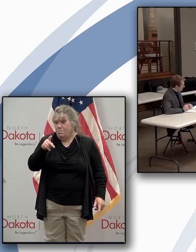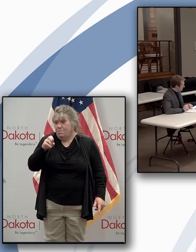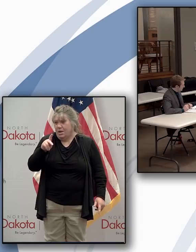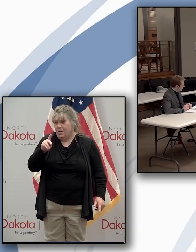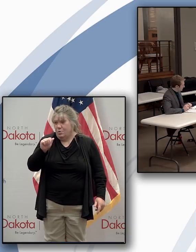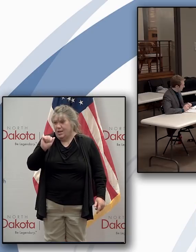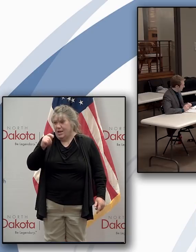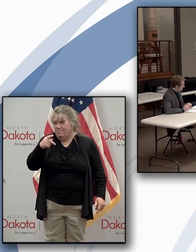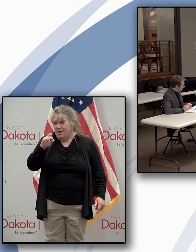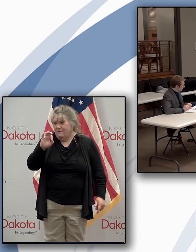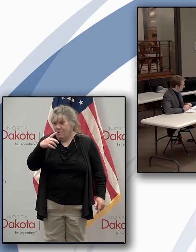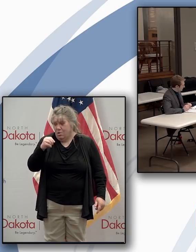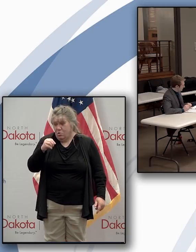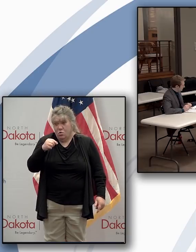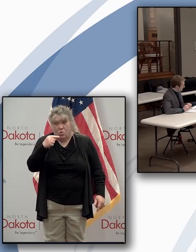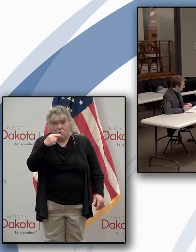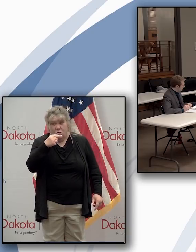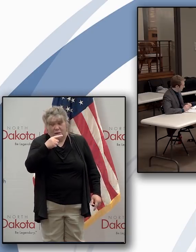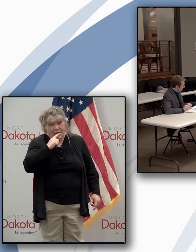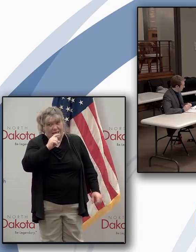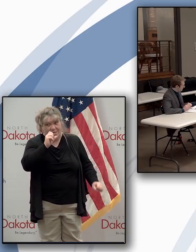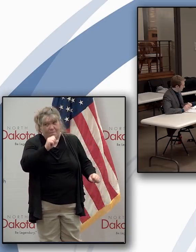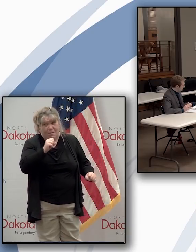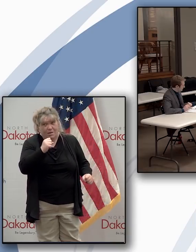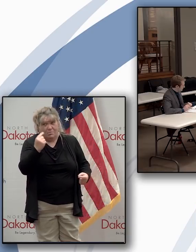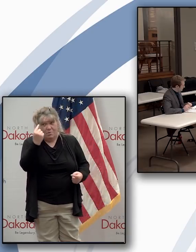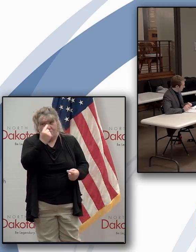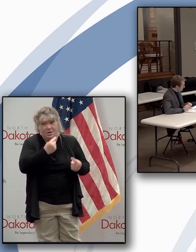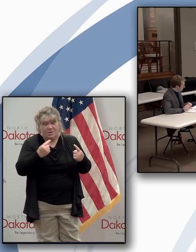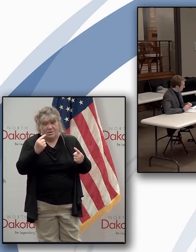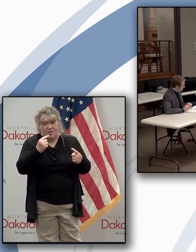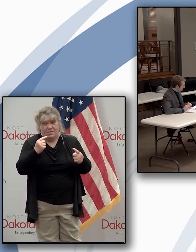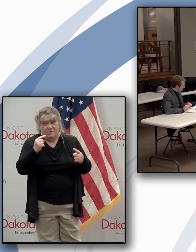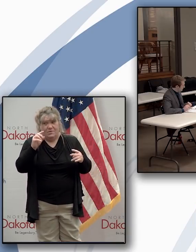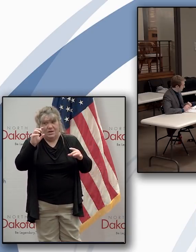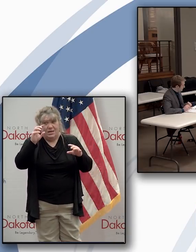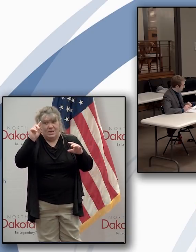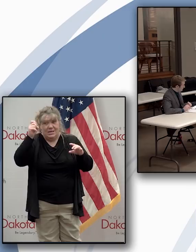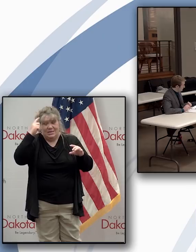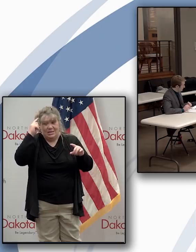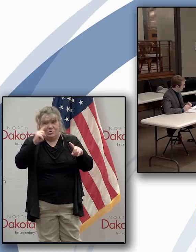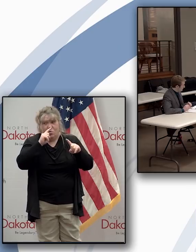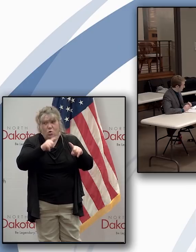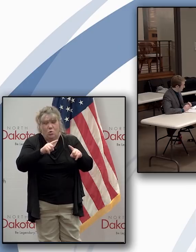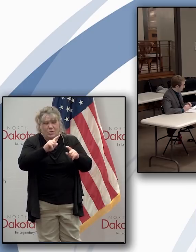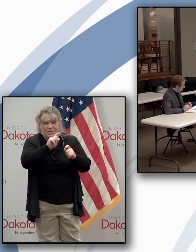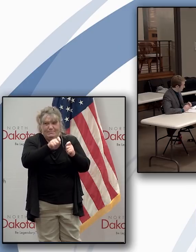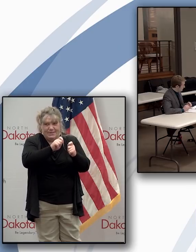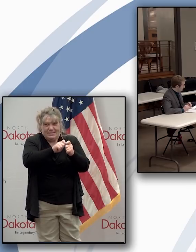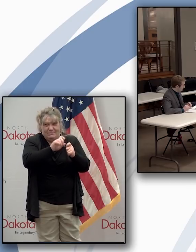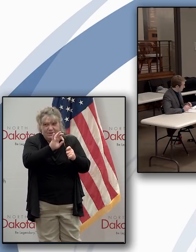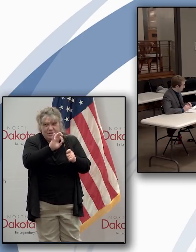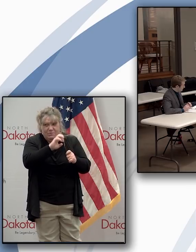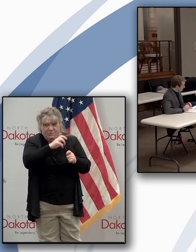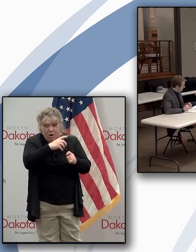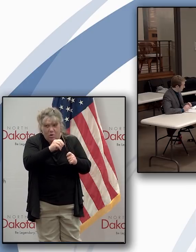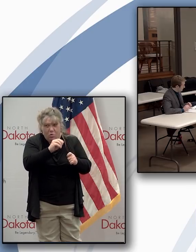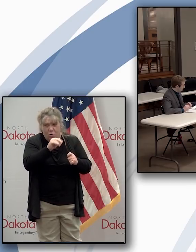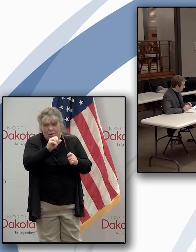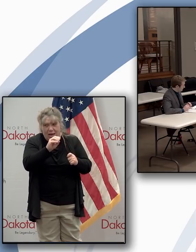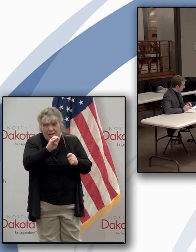Fargo, would you consider, or is it possible to consider, executive orders specific to Fargo and or Cass County?